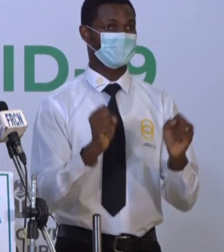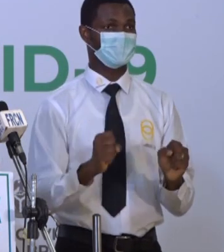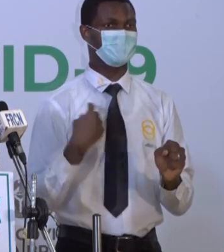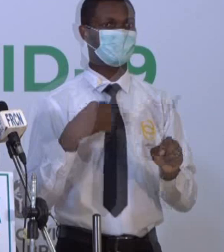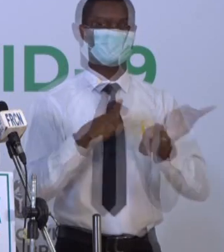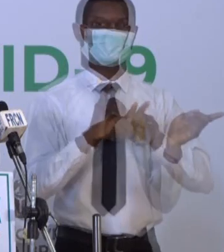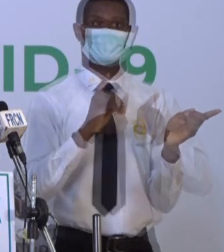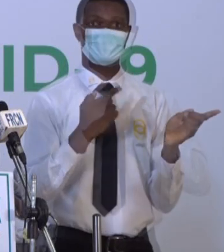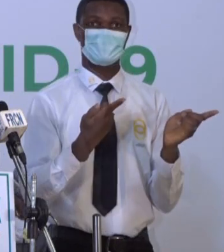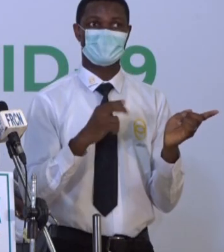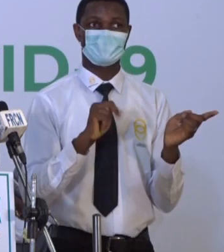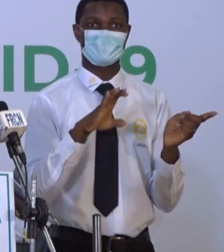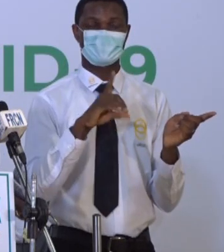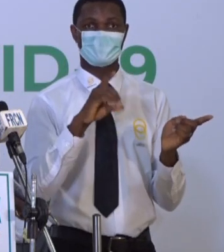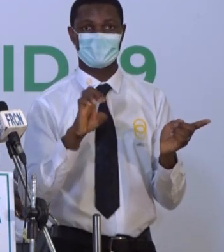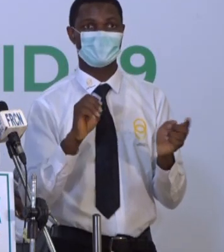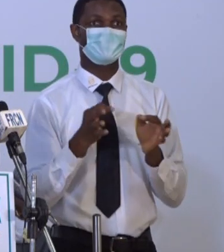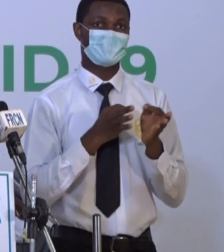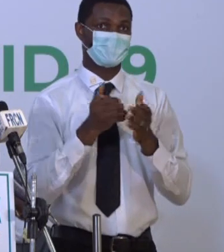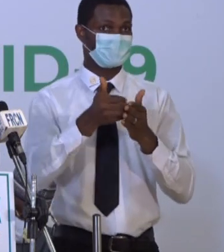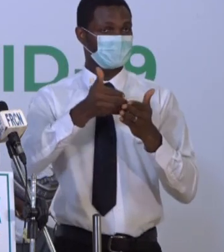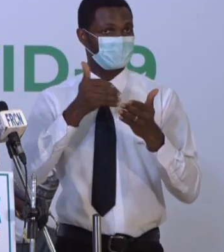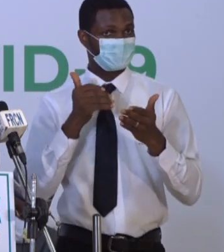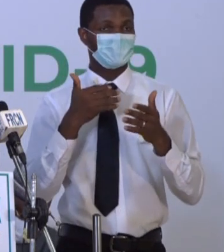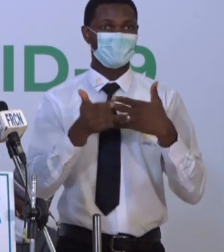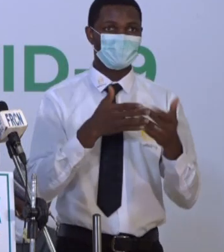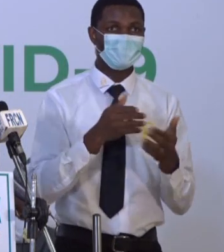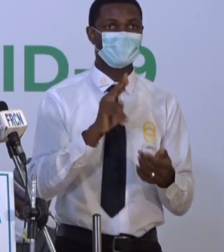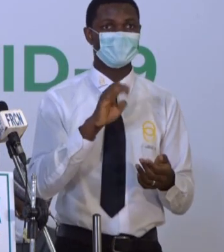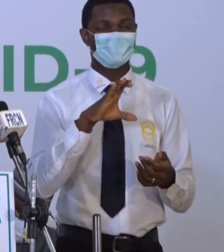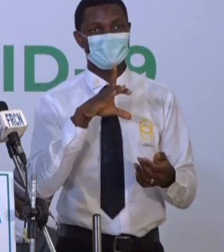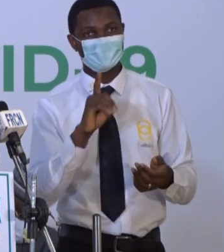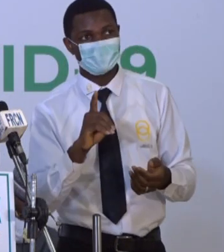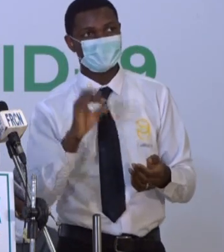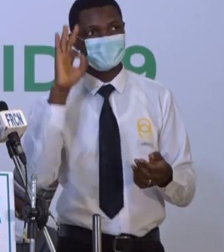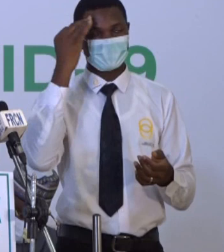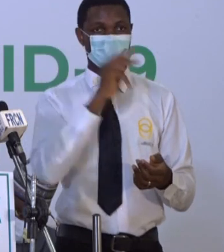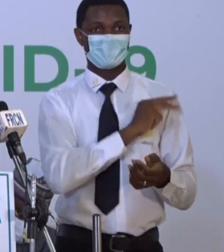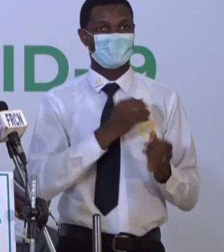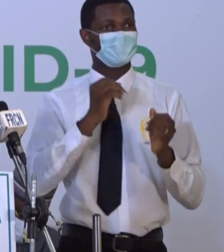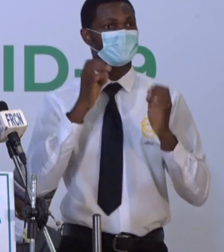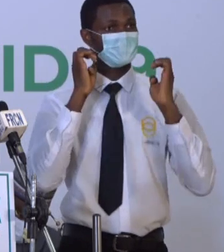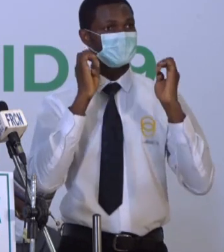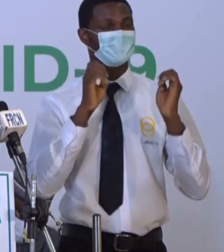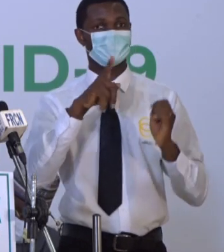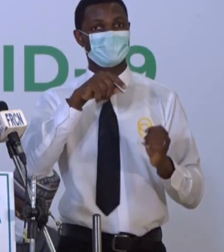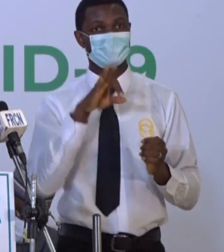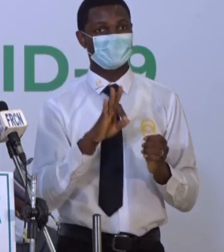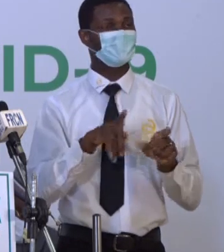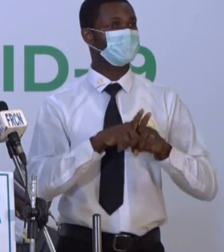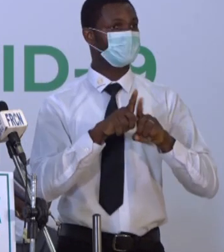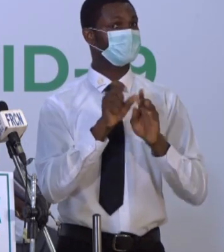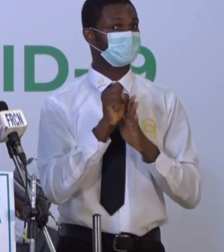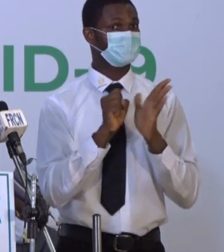protect our future. Both the NCDC, the Federal Ministry of Education, PTF, and state authorities have